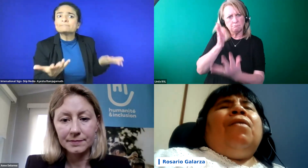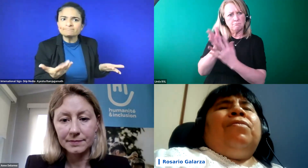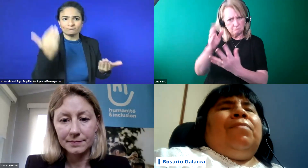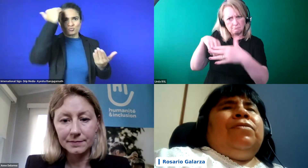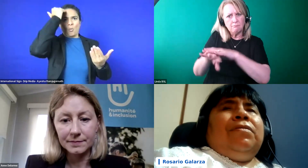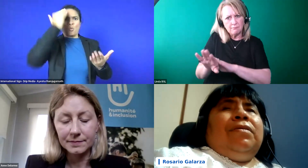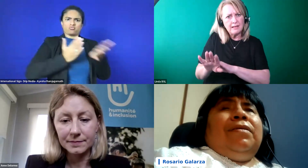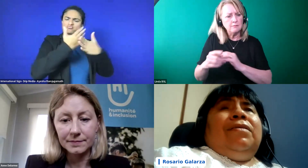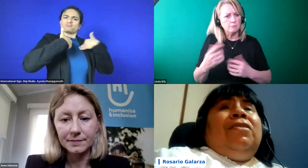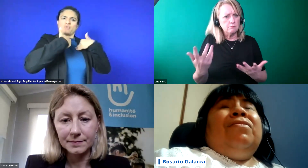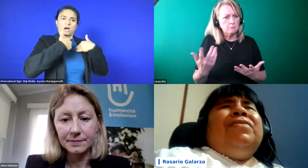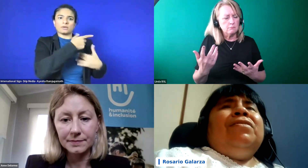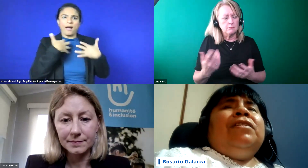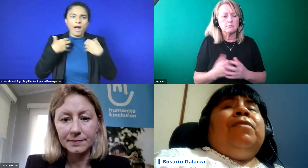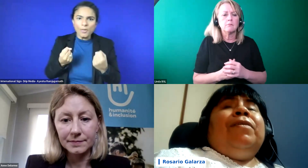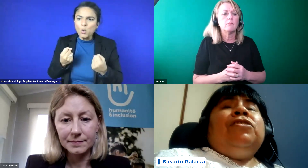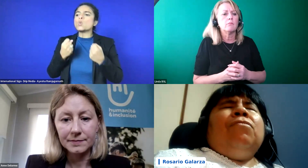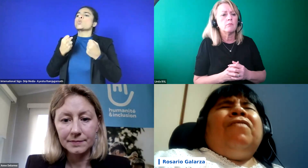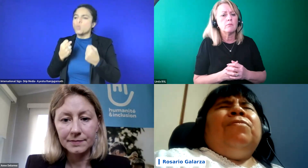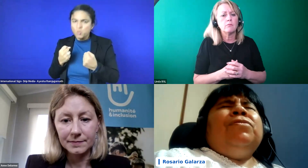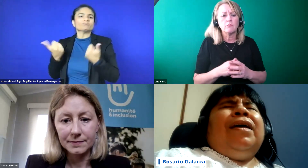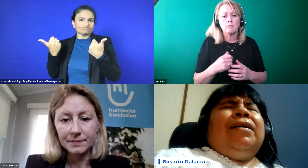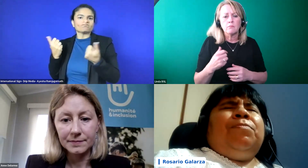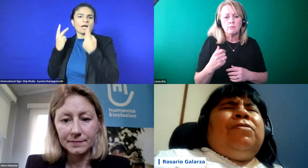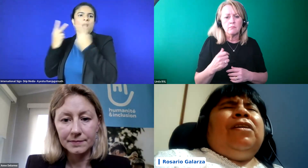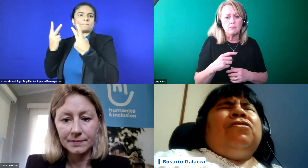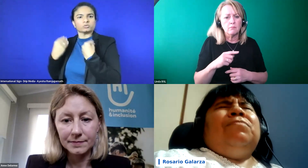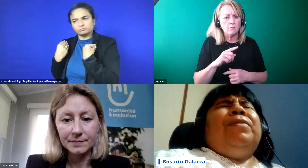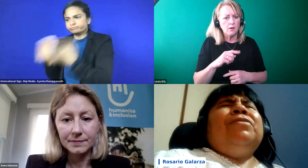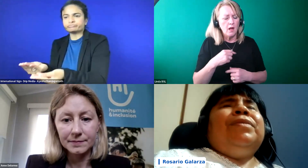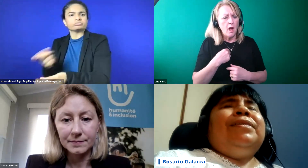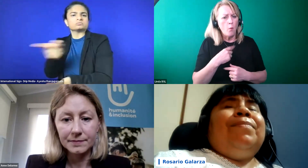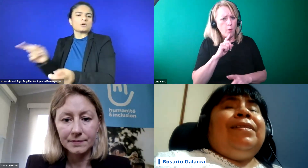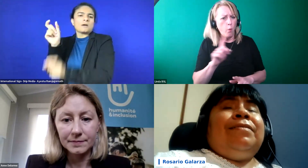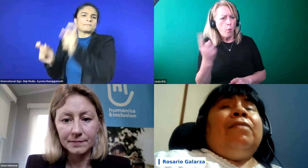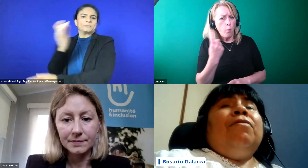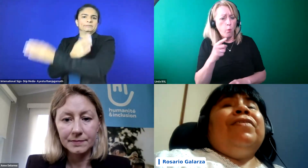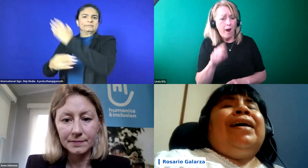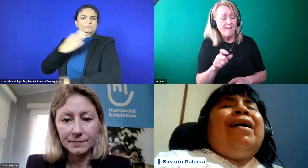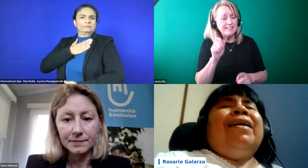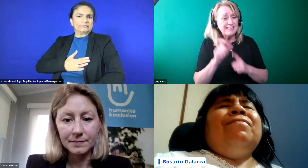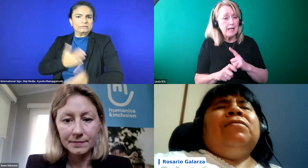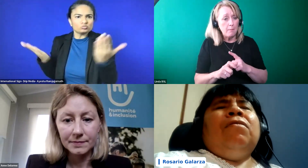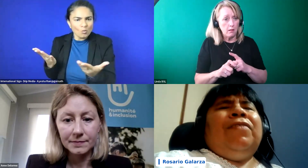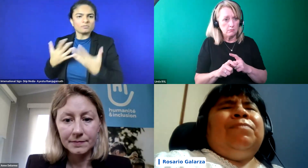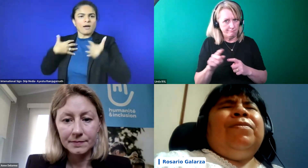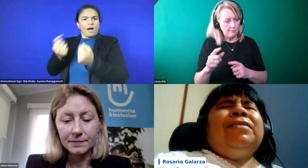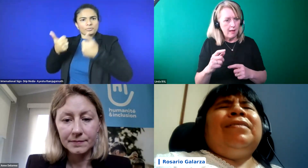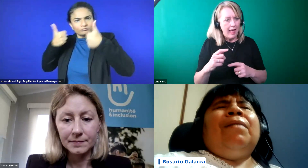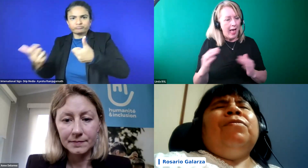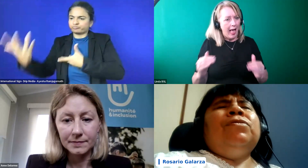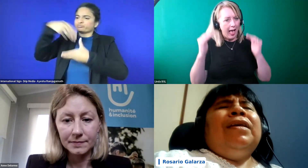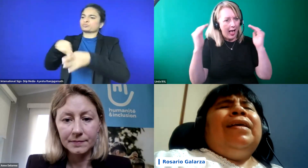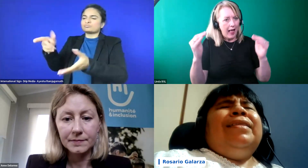health outcomes. The other reason is prevention of abuse and exploitations. Persons with disabilities are often at higher risk of